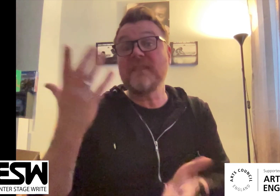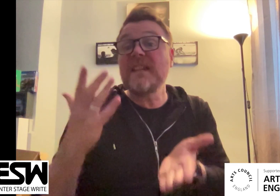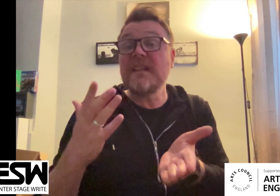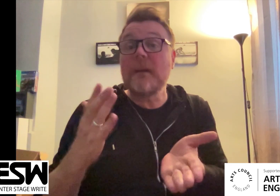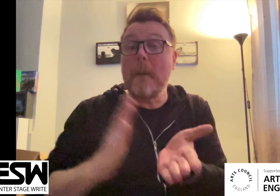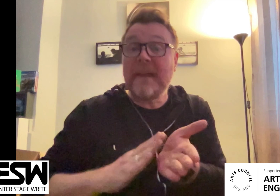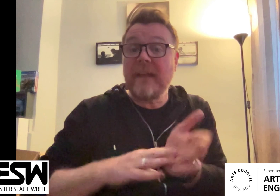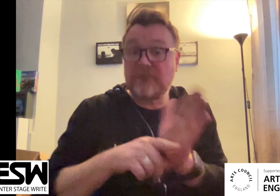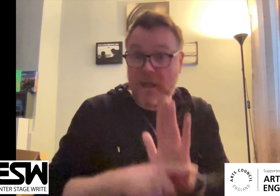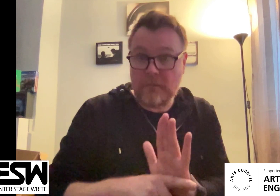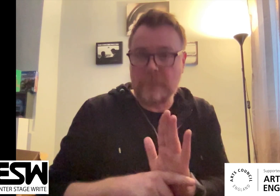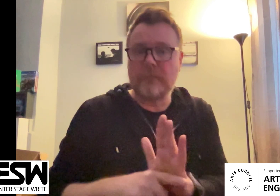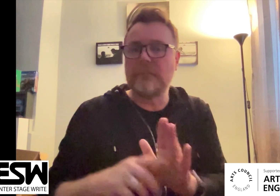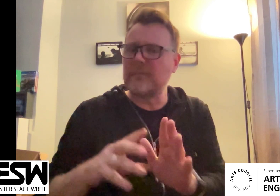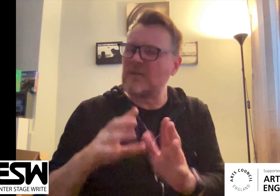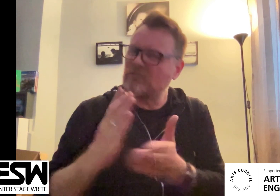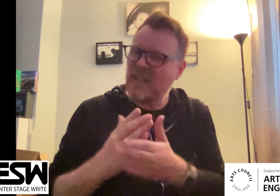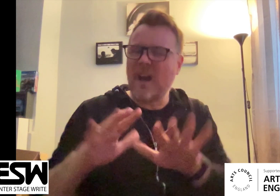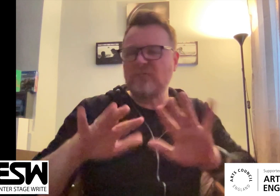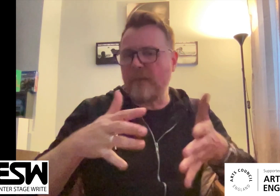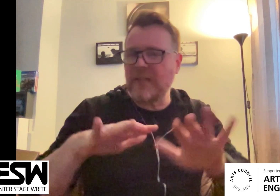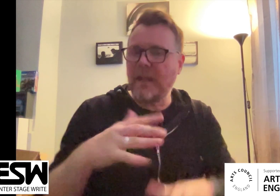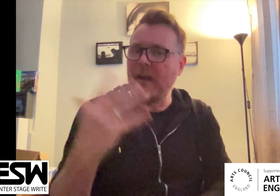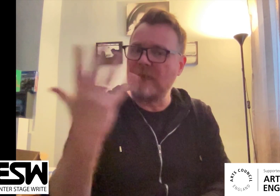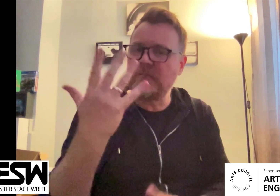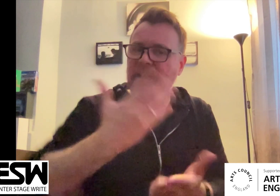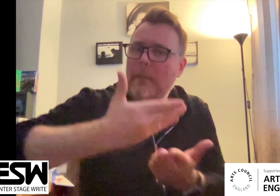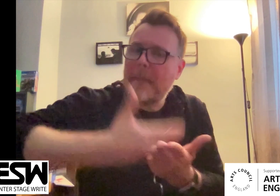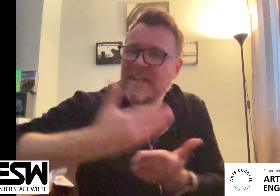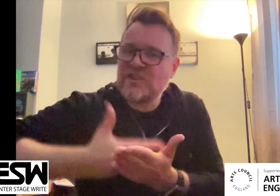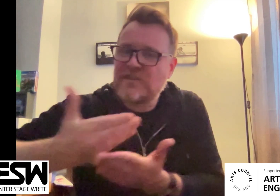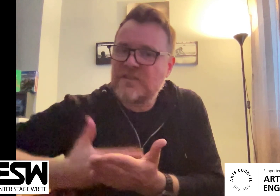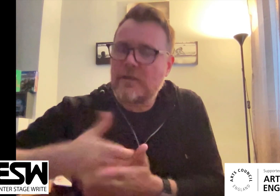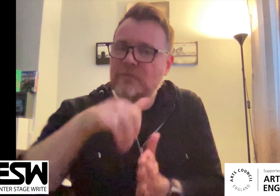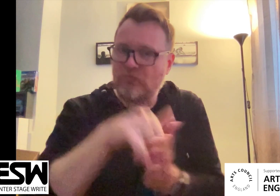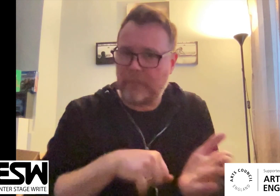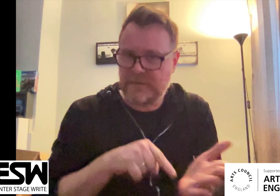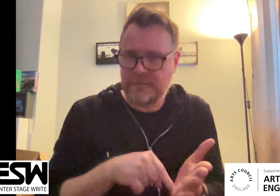a 15-minute film, for example, really that works out at 15 pages of script.